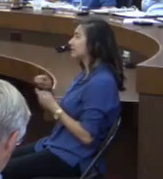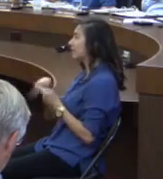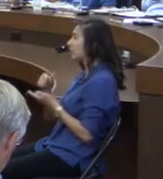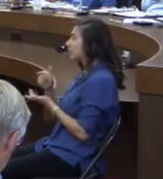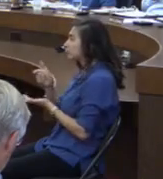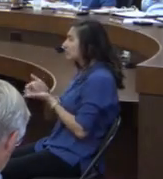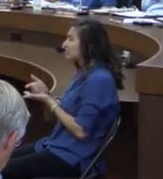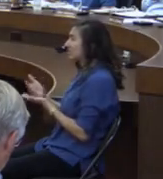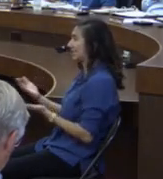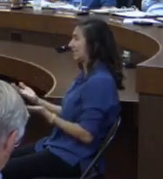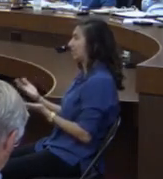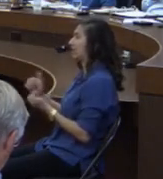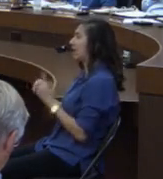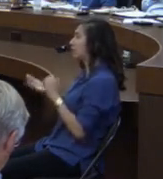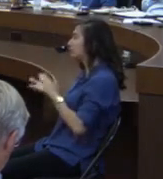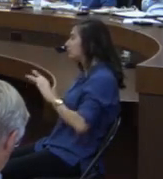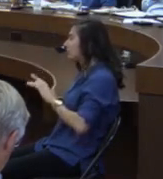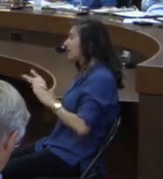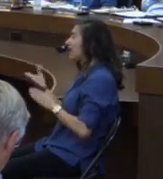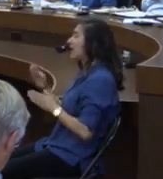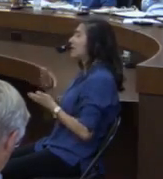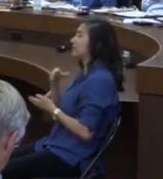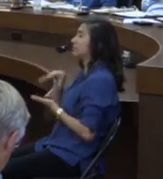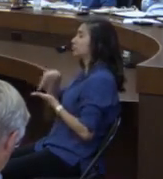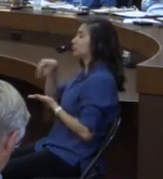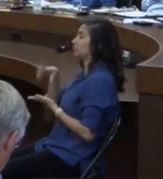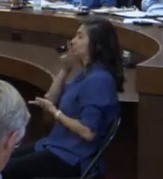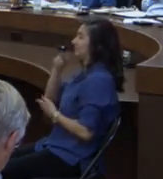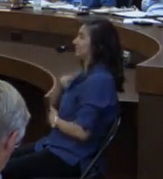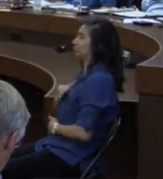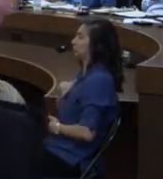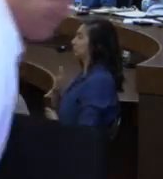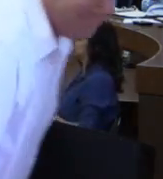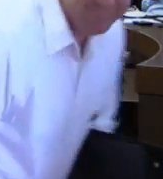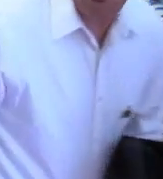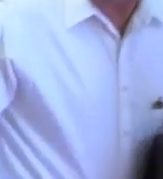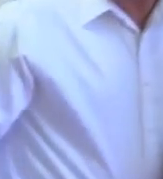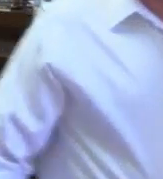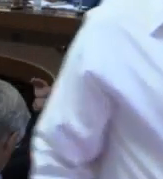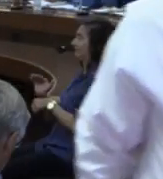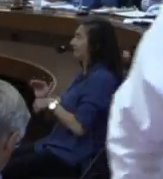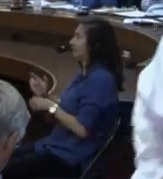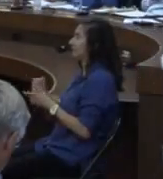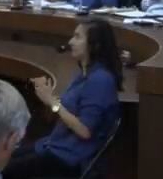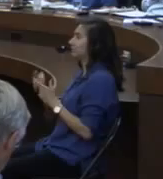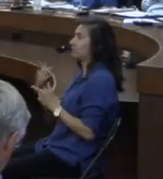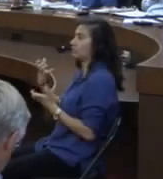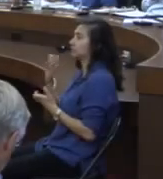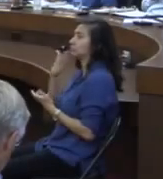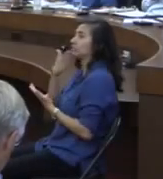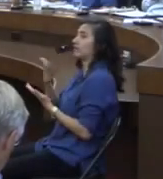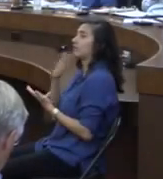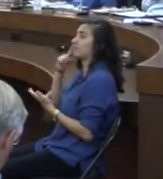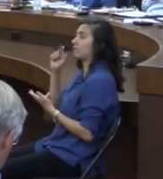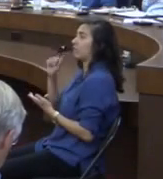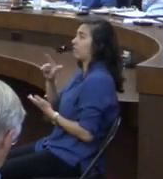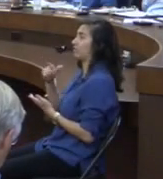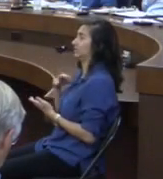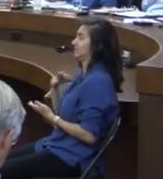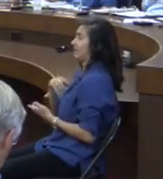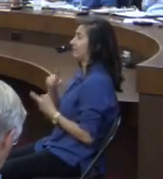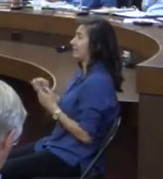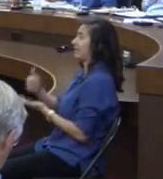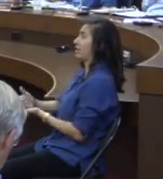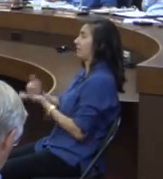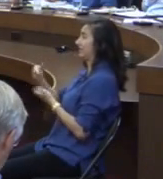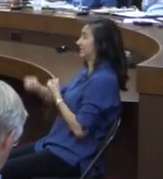it was run and how the students enjoyed it, and it was just a great evening. So just want to say thank you to all the staff who helped out with graduation